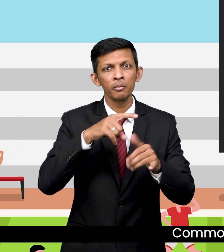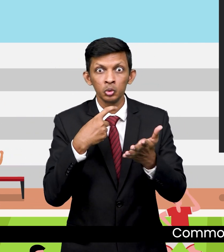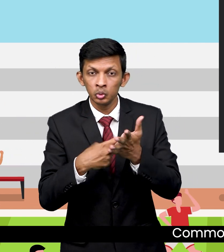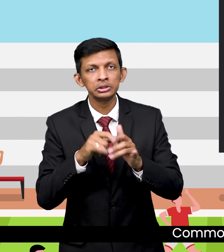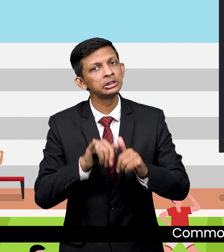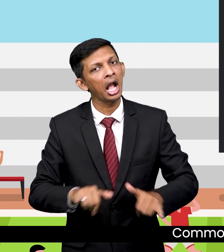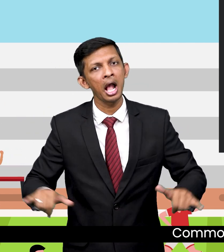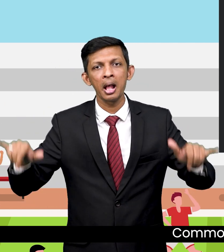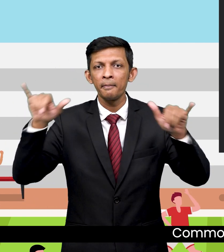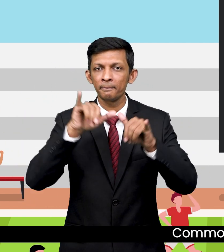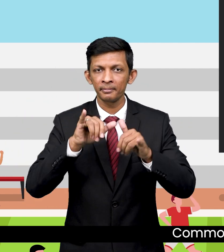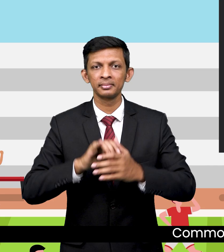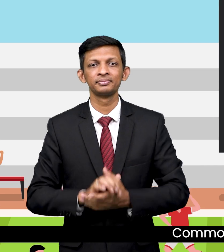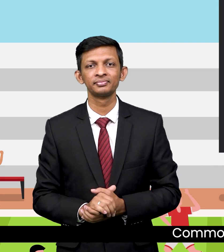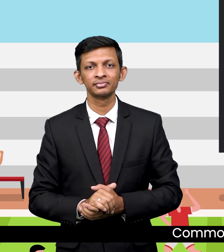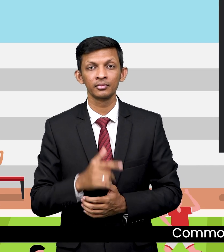Common rules are: